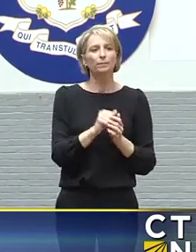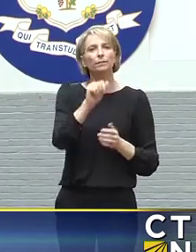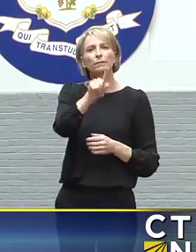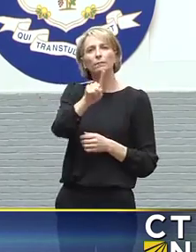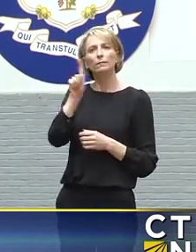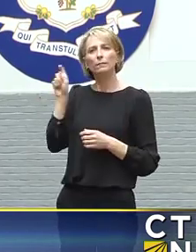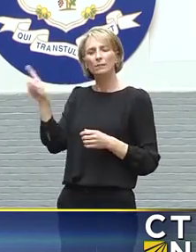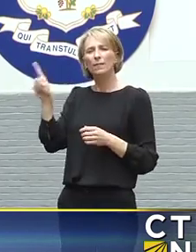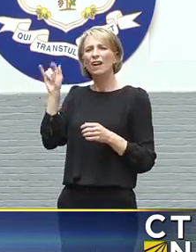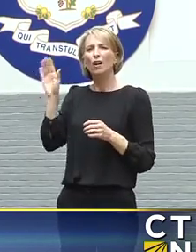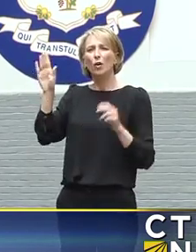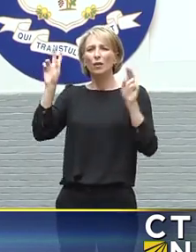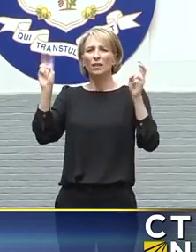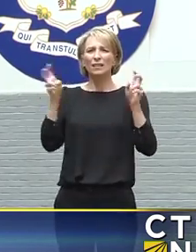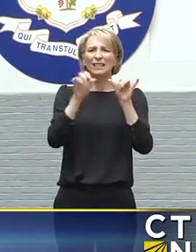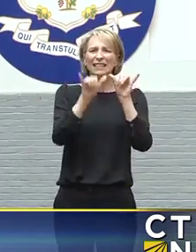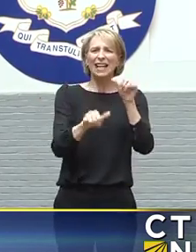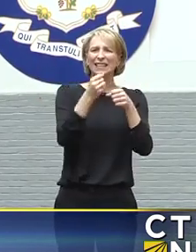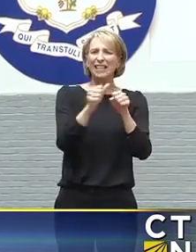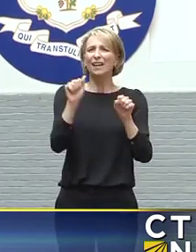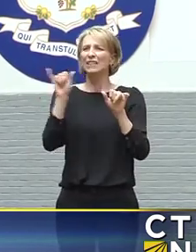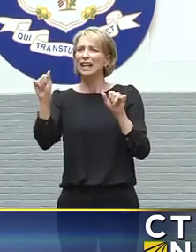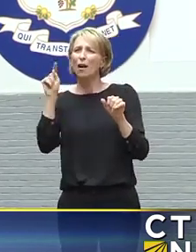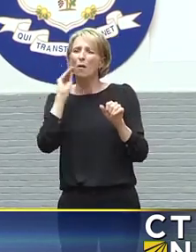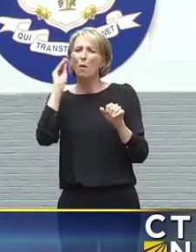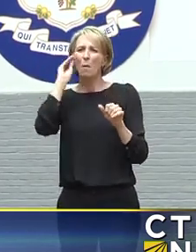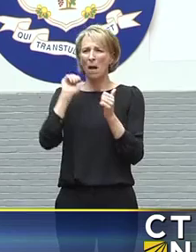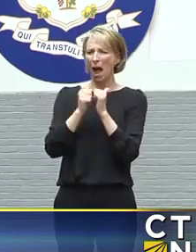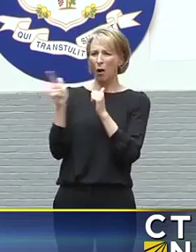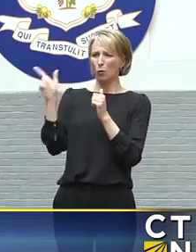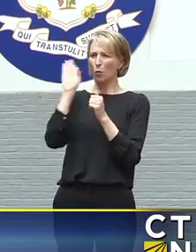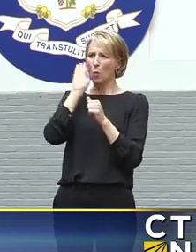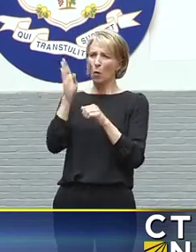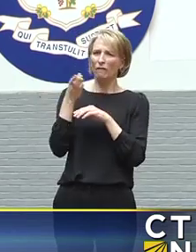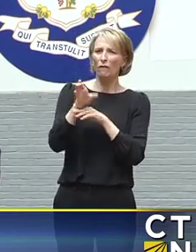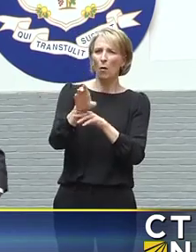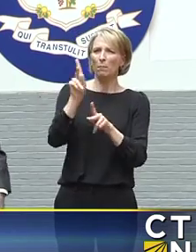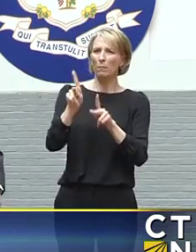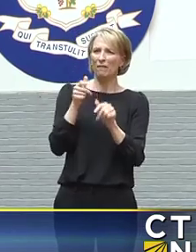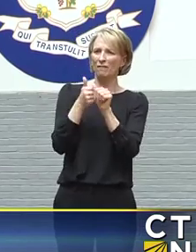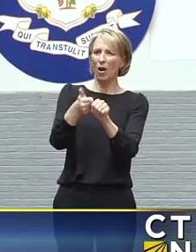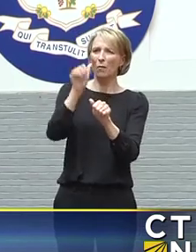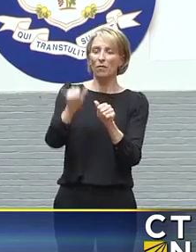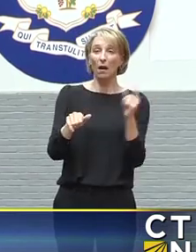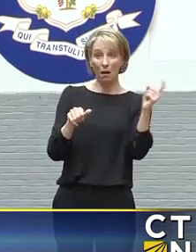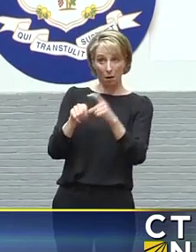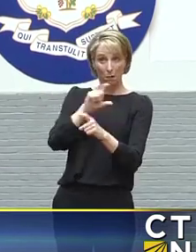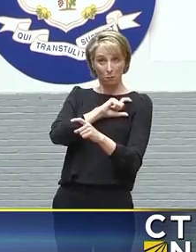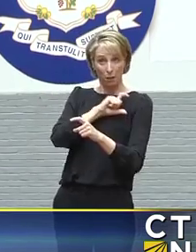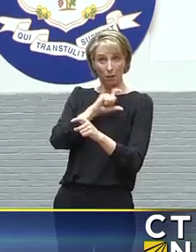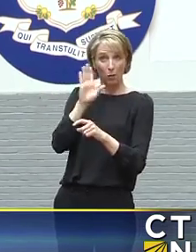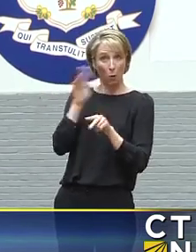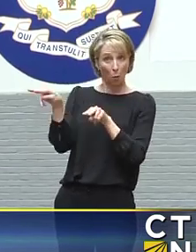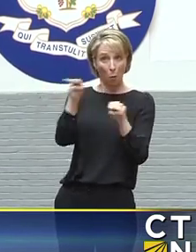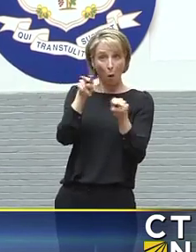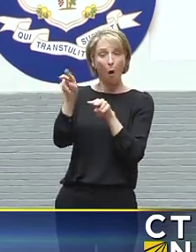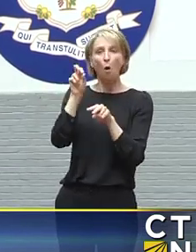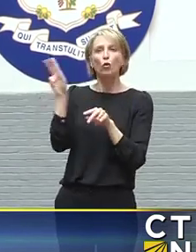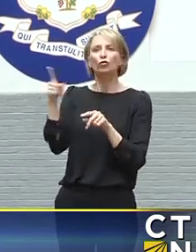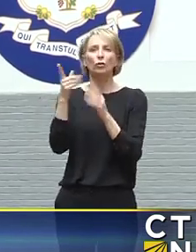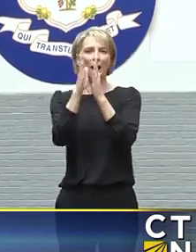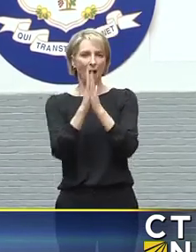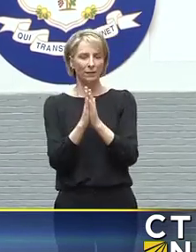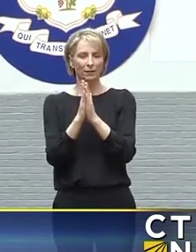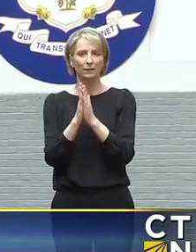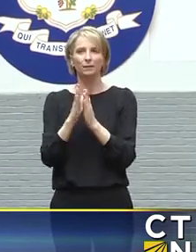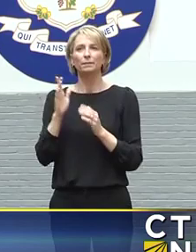The stay safe, stay at home? Yeah, are the police going to be doing anything, or is it more of a what? Well, right now, we're looking